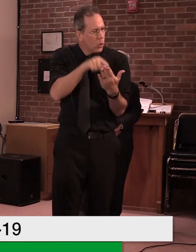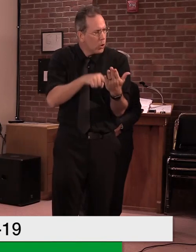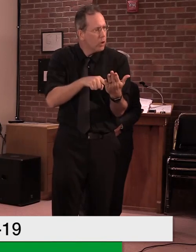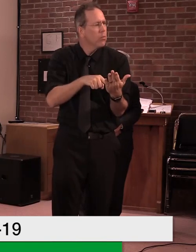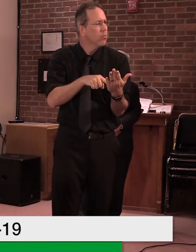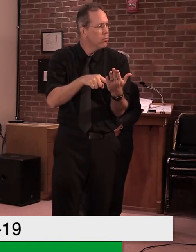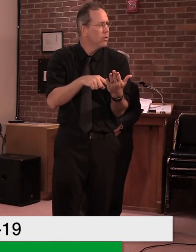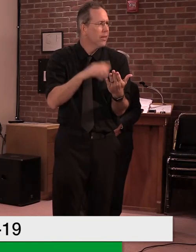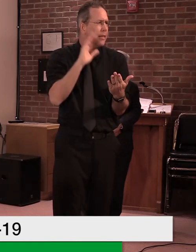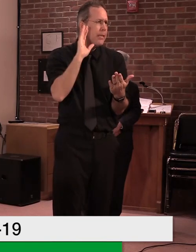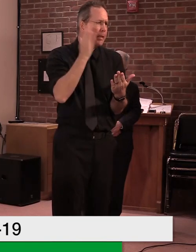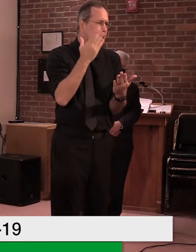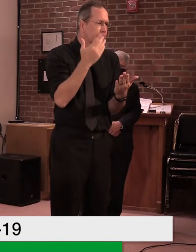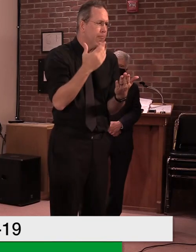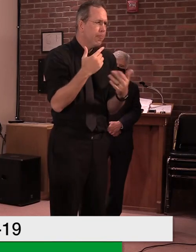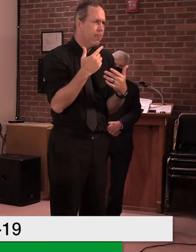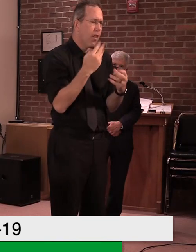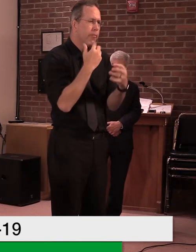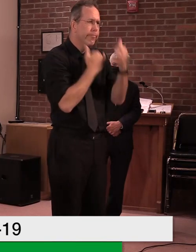mistakes along the way.